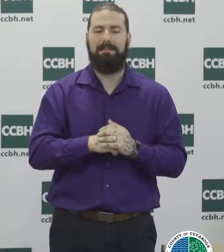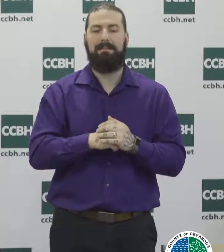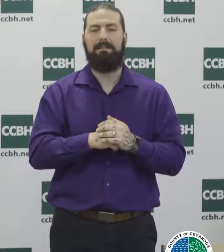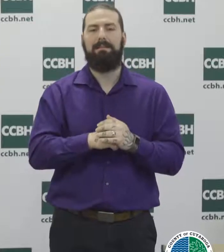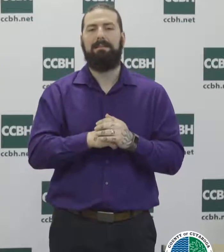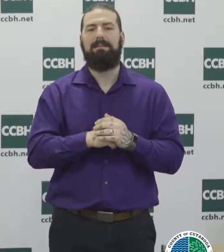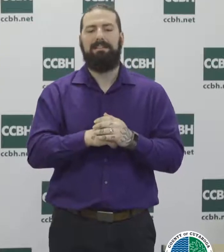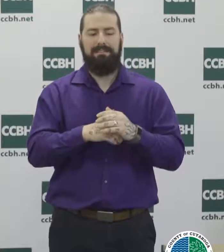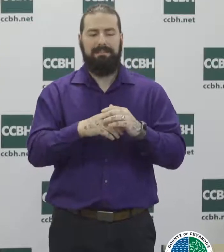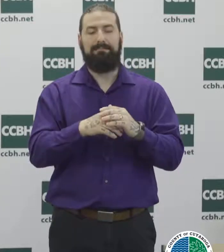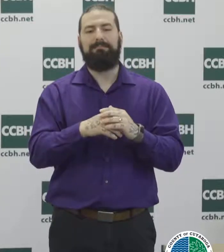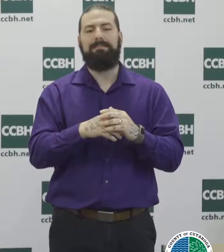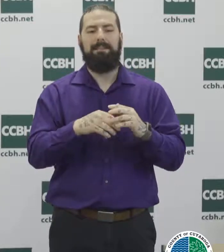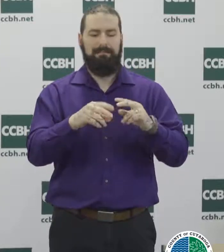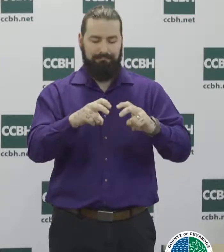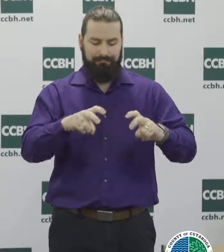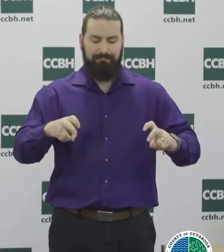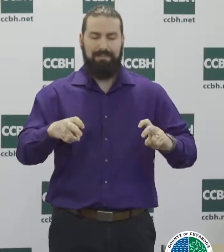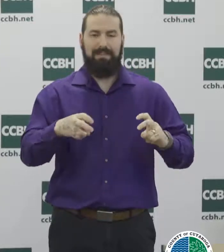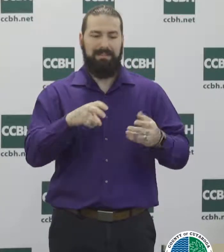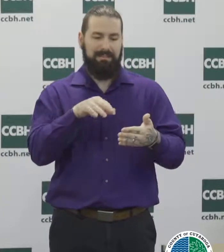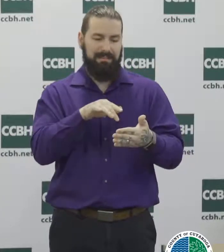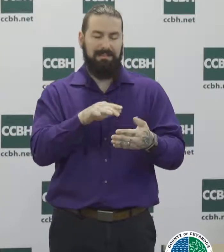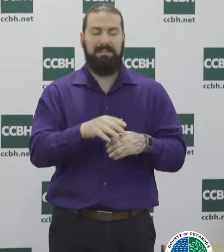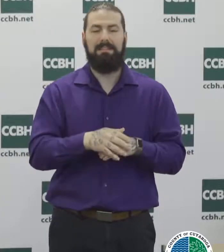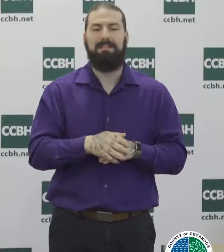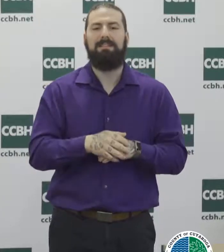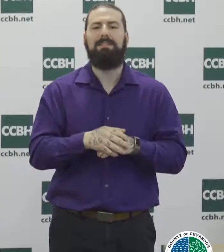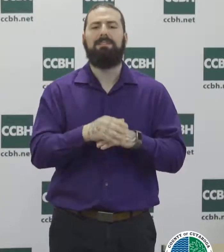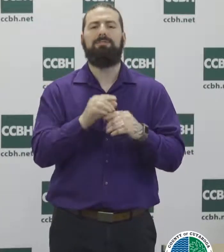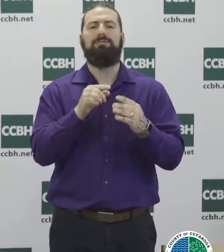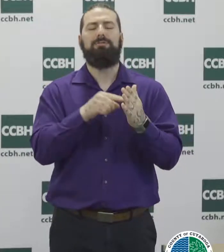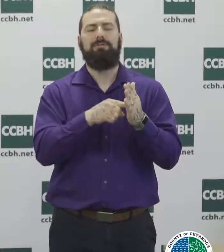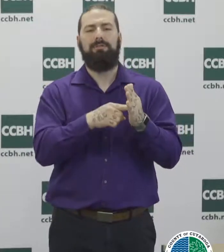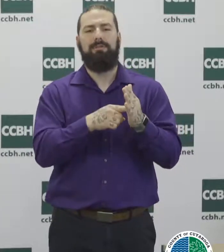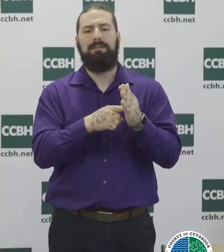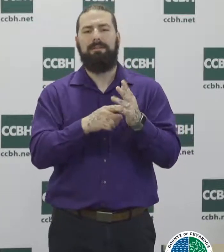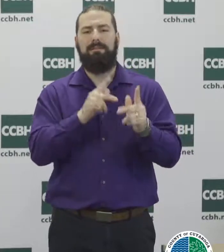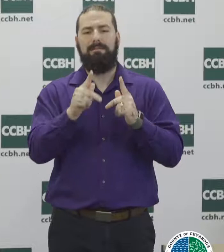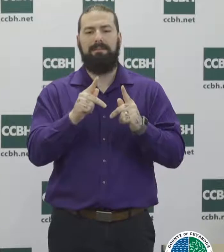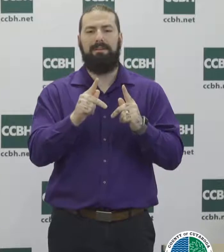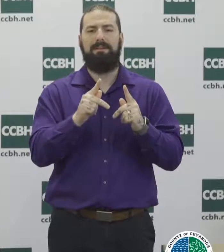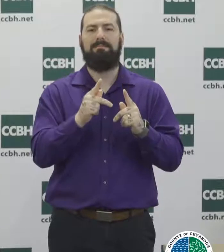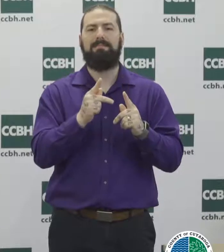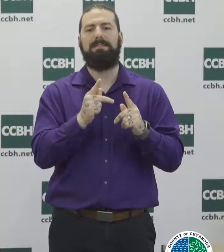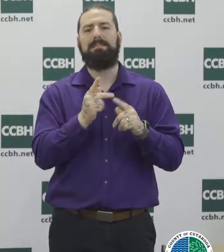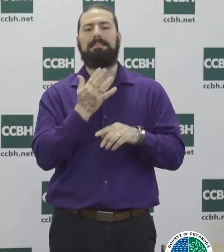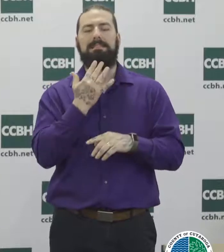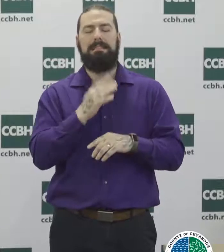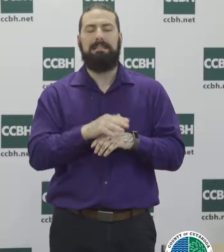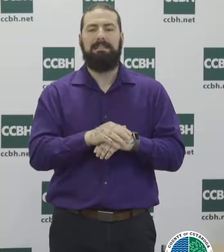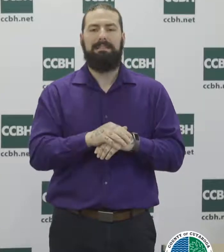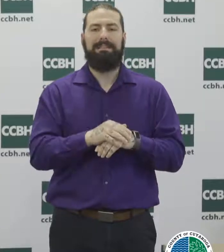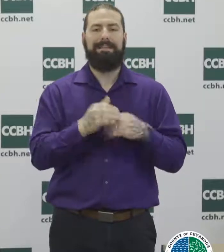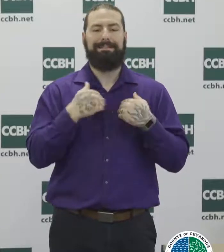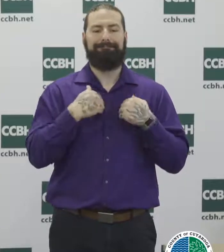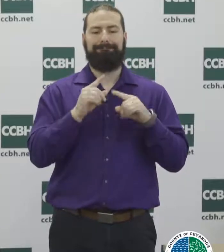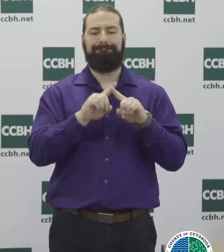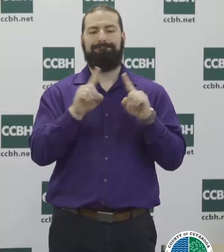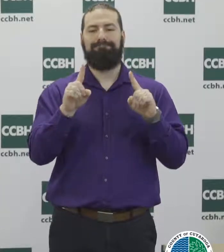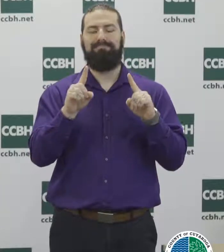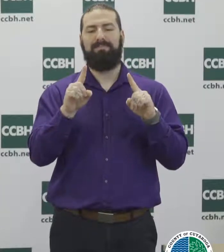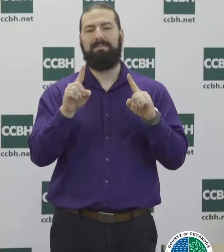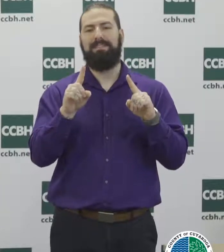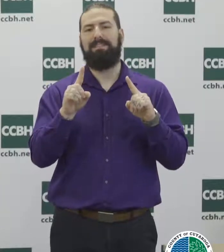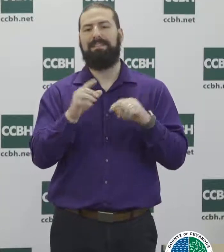Peer-reviewed studies have shown for people of color, compared to their white counterparts, even in early childhood, normal childhood behavior